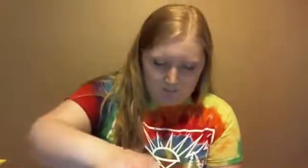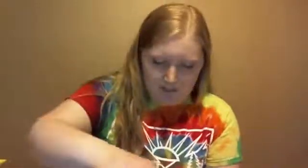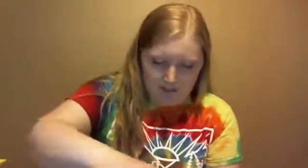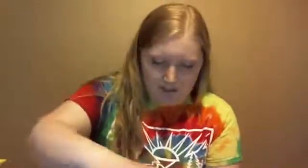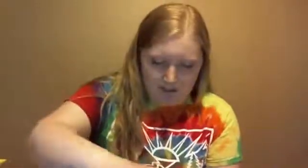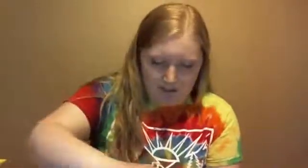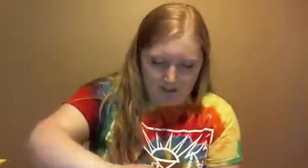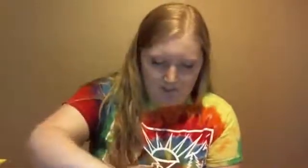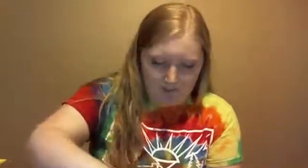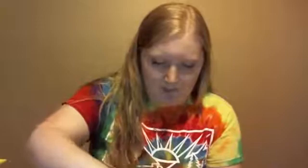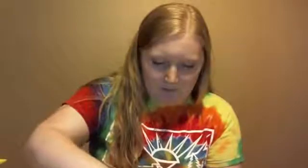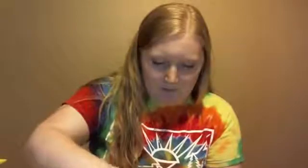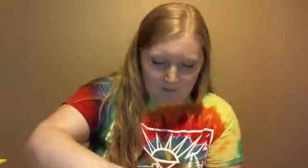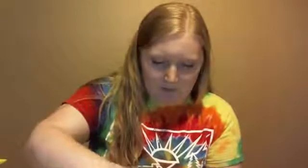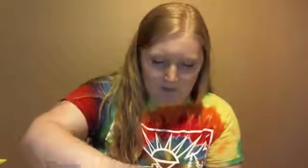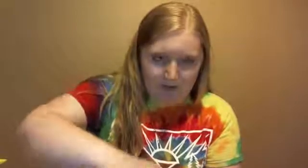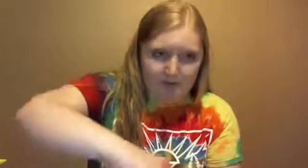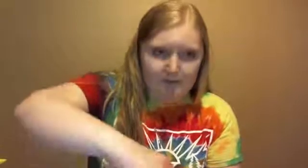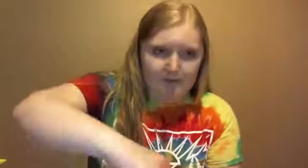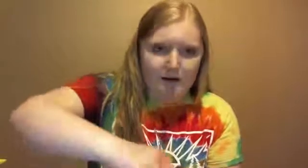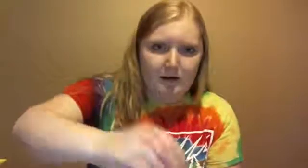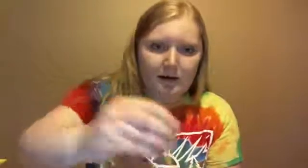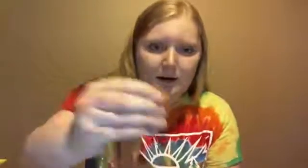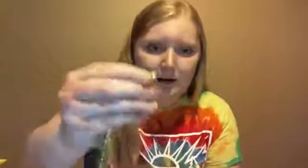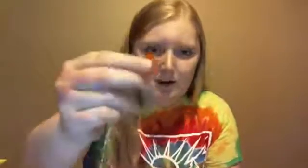and I have one with a little star on it.